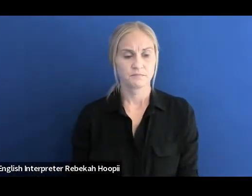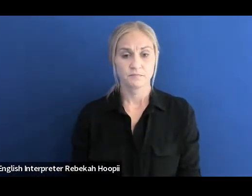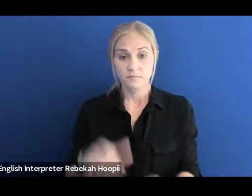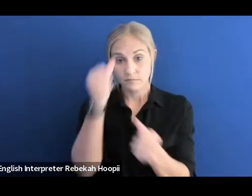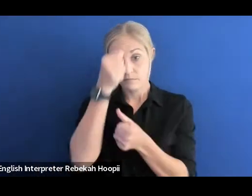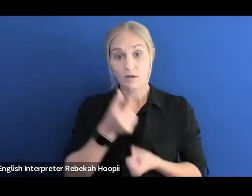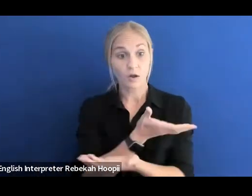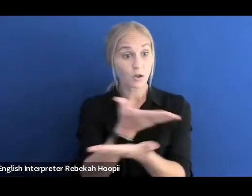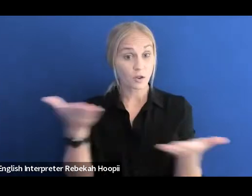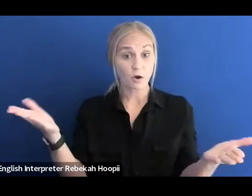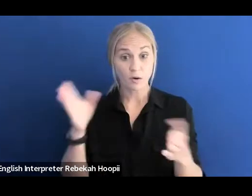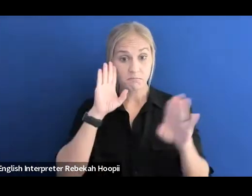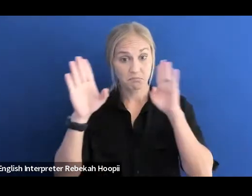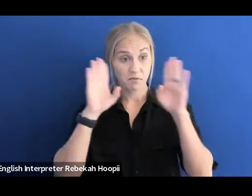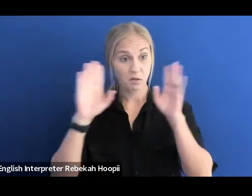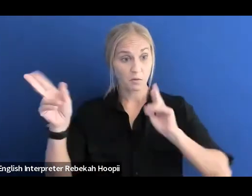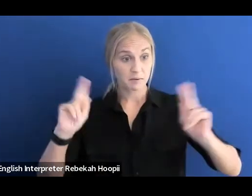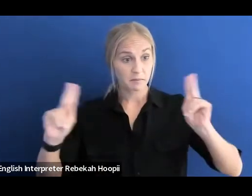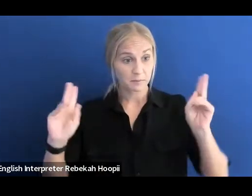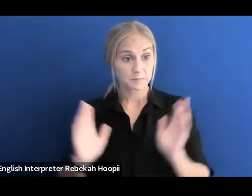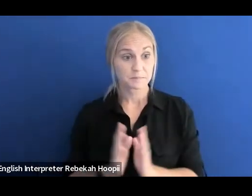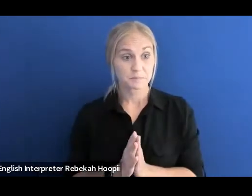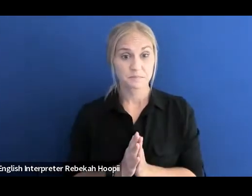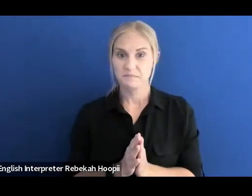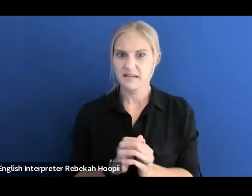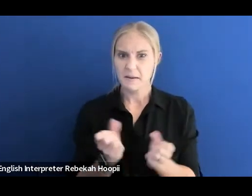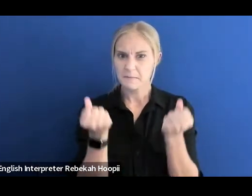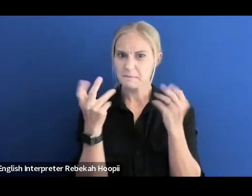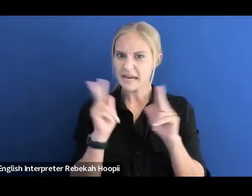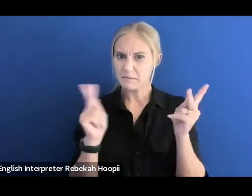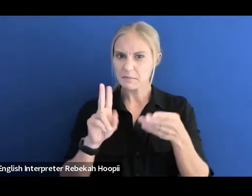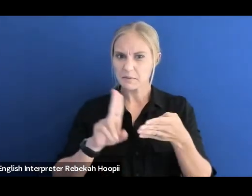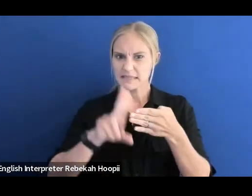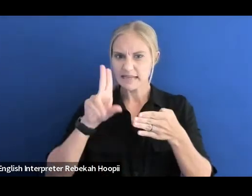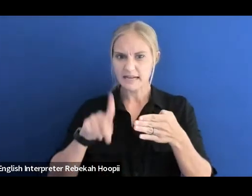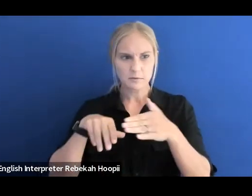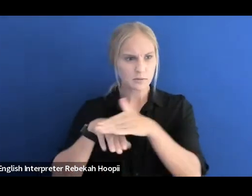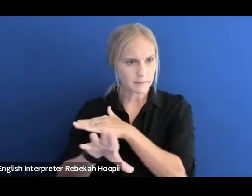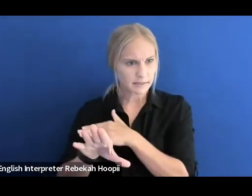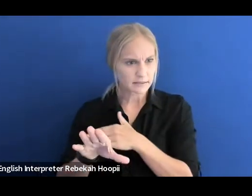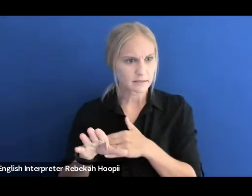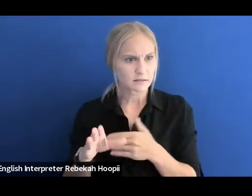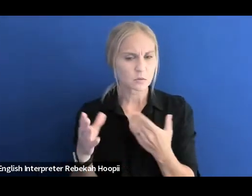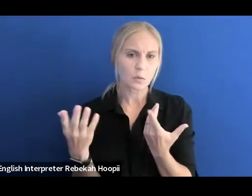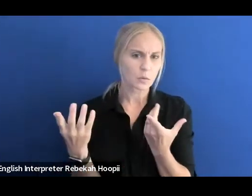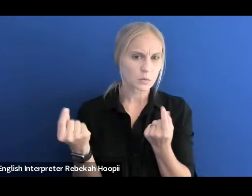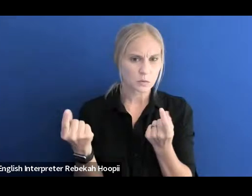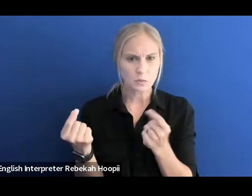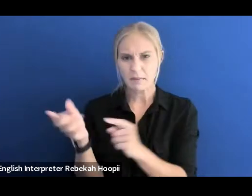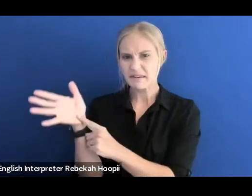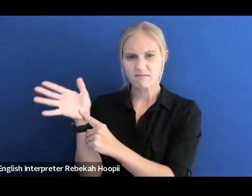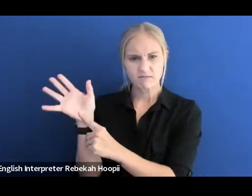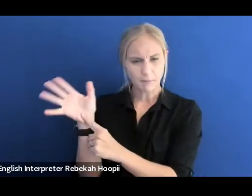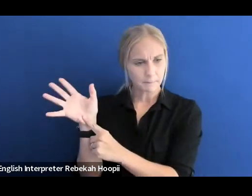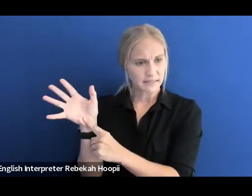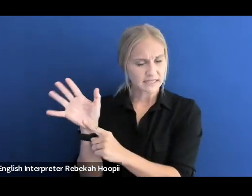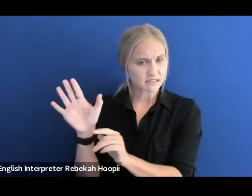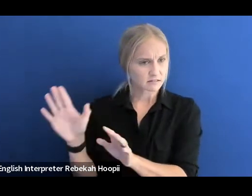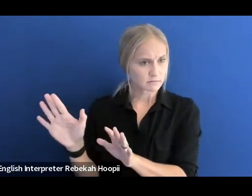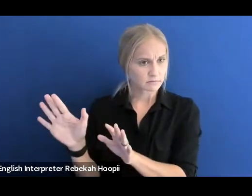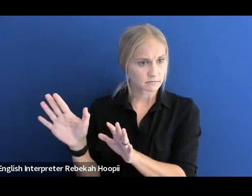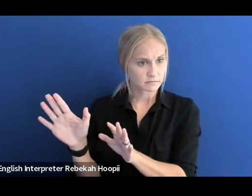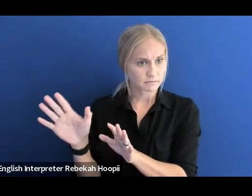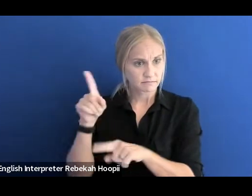Aloha. Hello, everybody. We don't have that many people signed up to comment yet, so we're going to take about 5 minutes. Can't